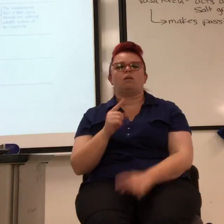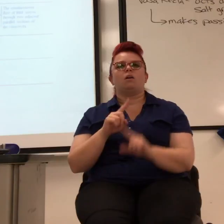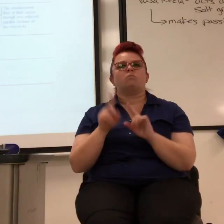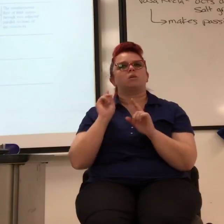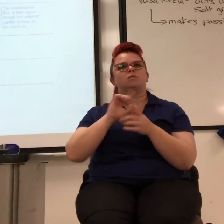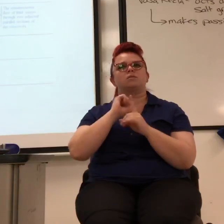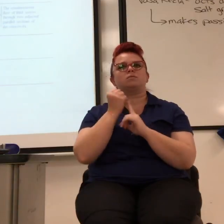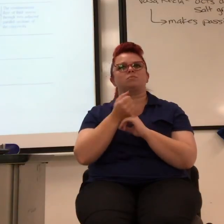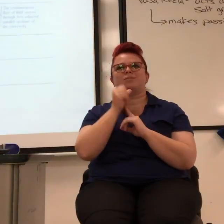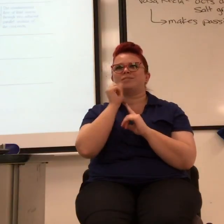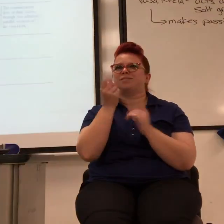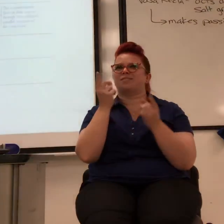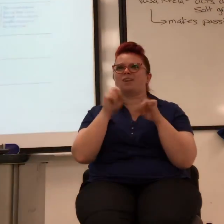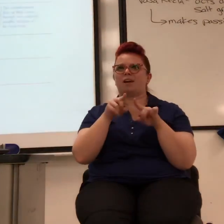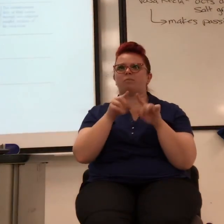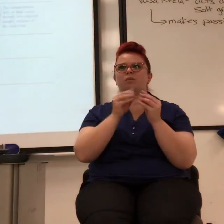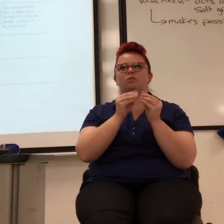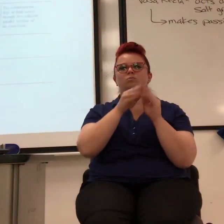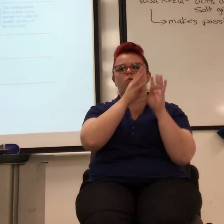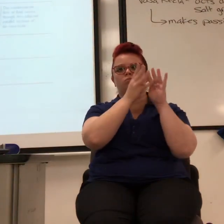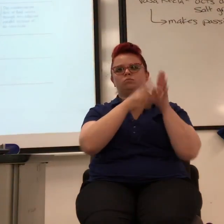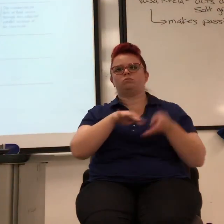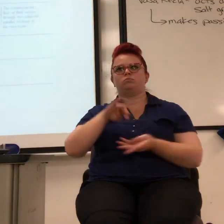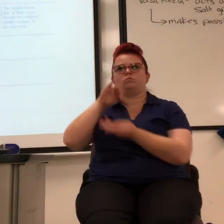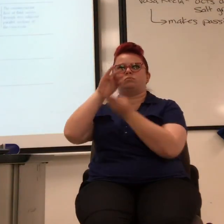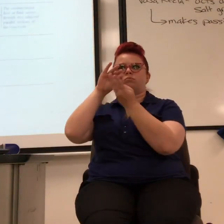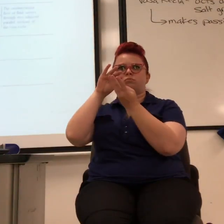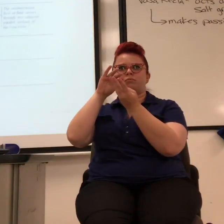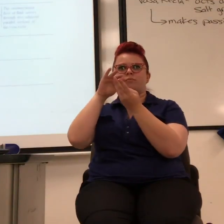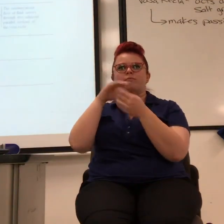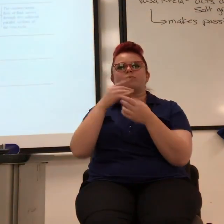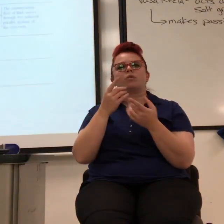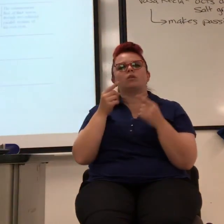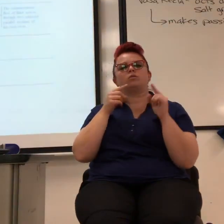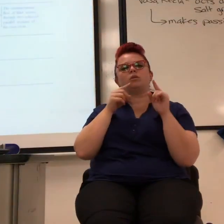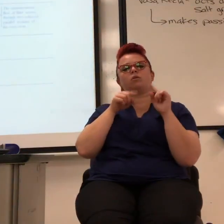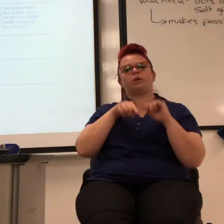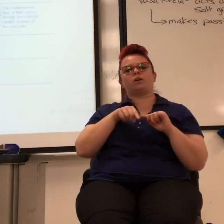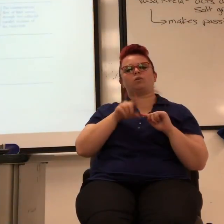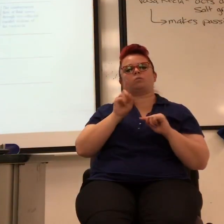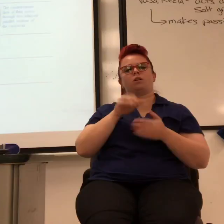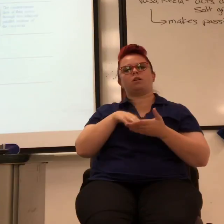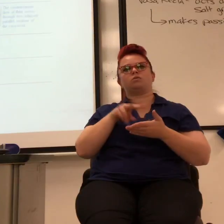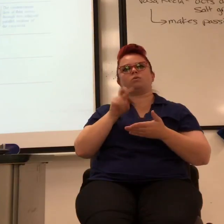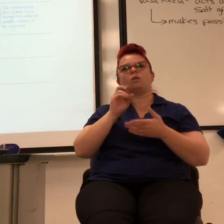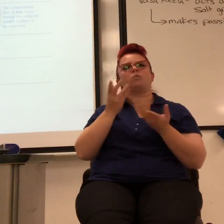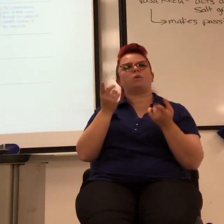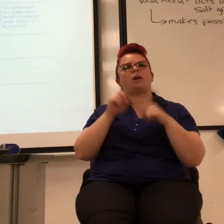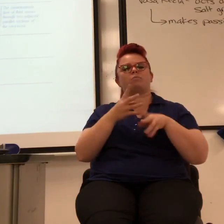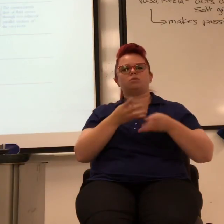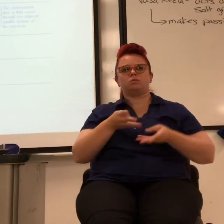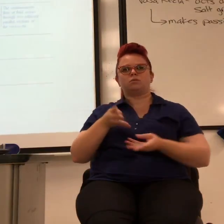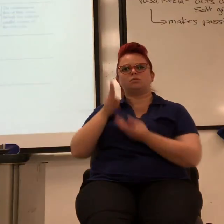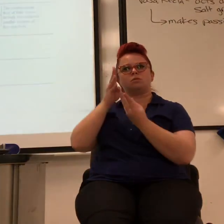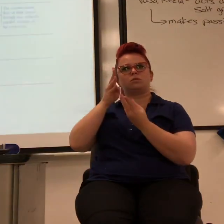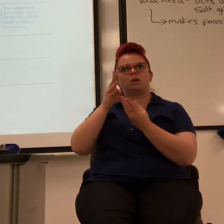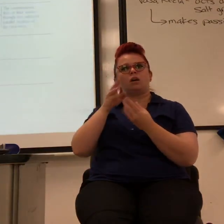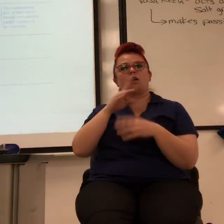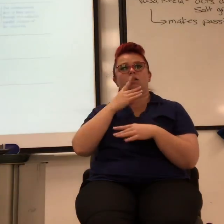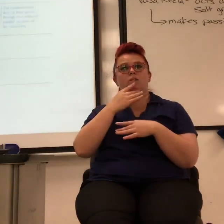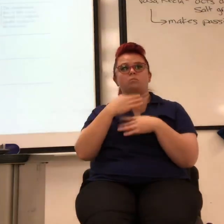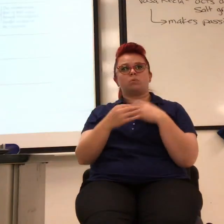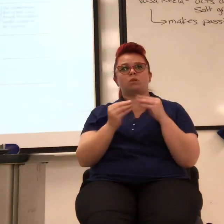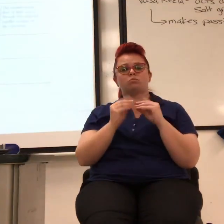is a U-turn. So you get here, it's 1200. What happens on the way up? Now this concentrated blood is getting less